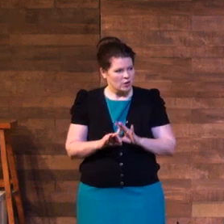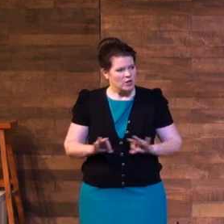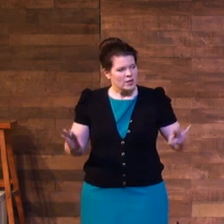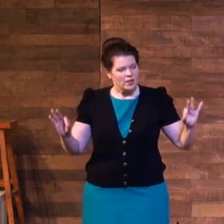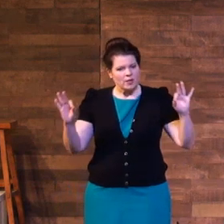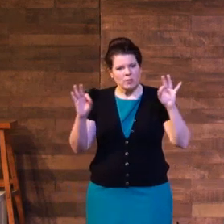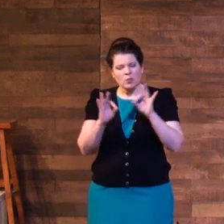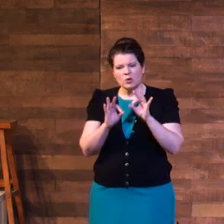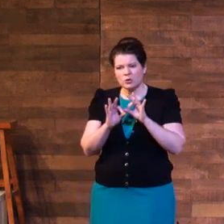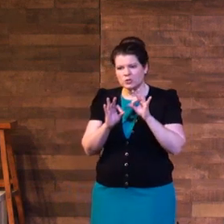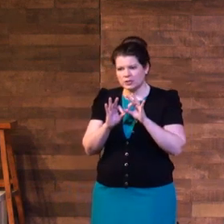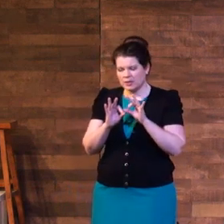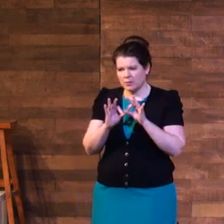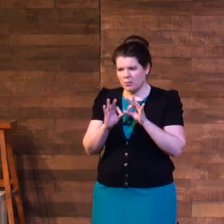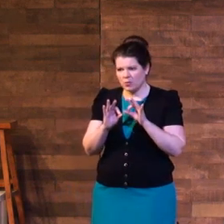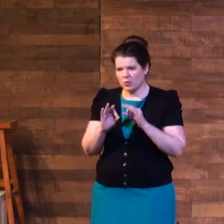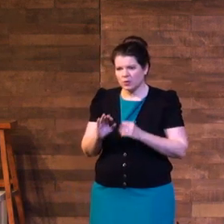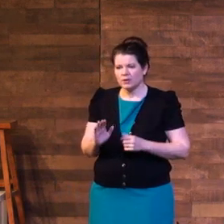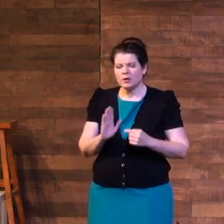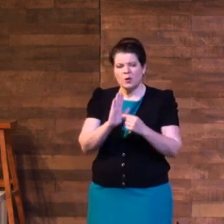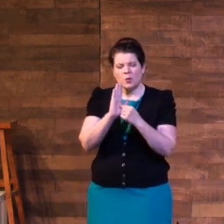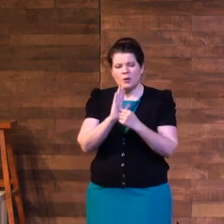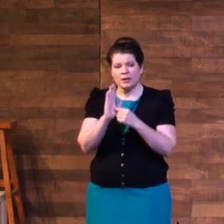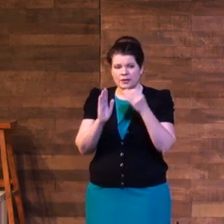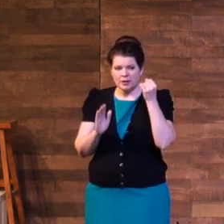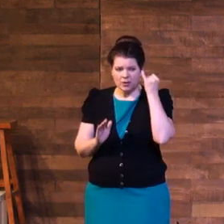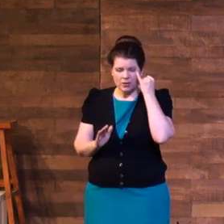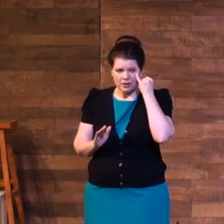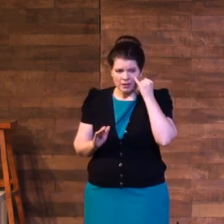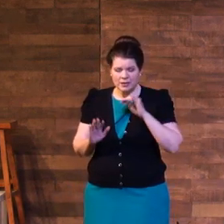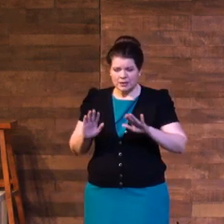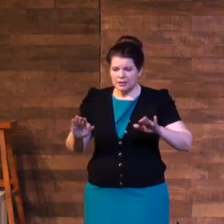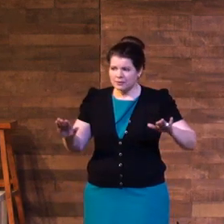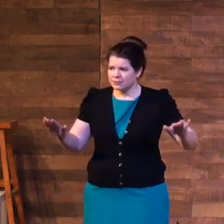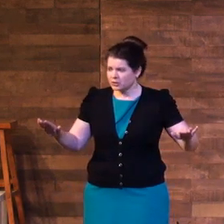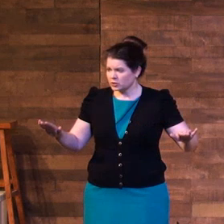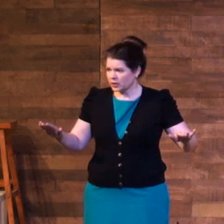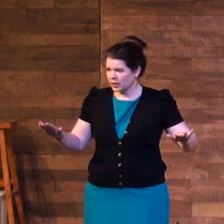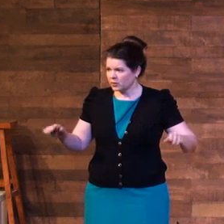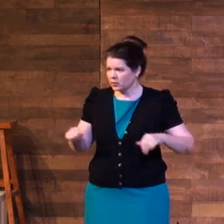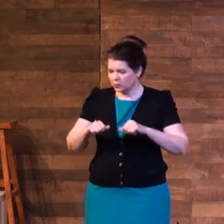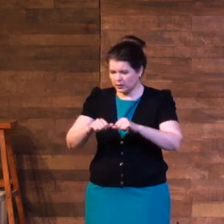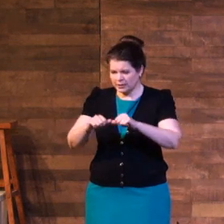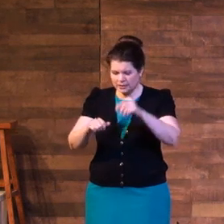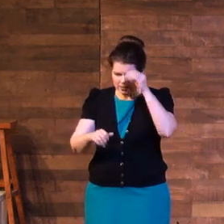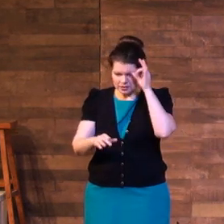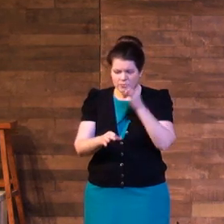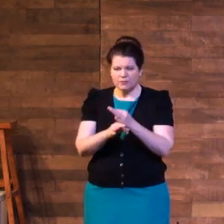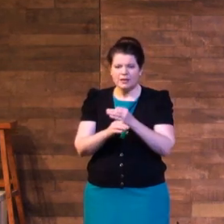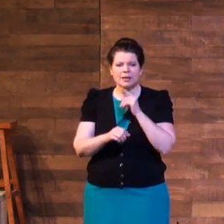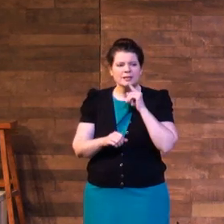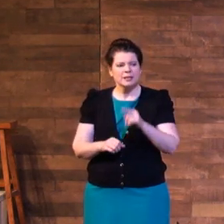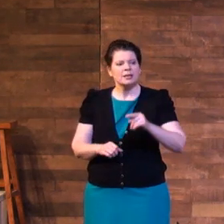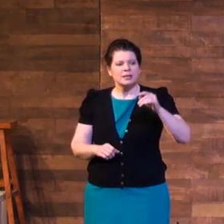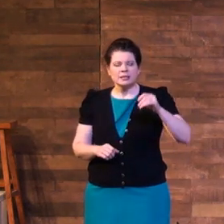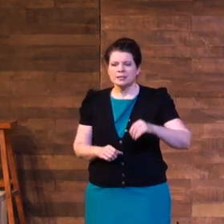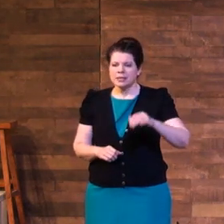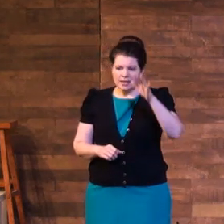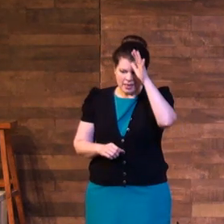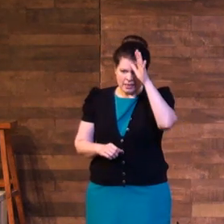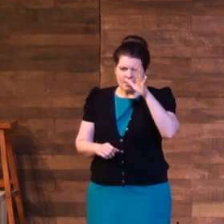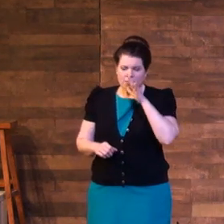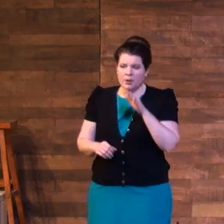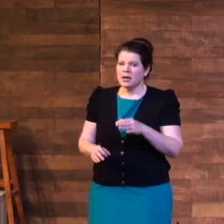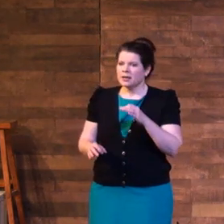child is going to stay into the faith as they grow older is their parents' faith. And that makes sense because of statistics